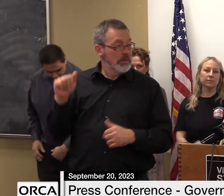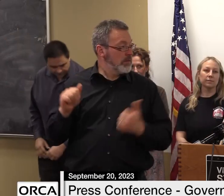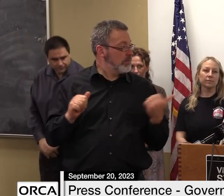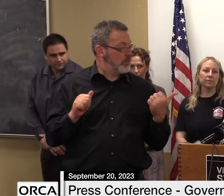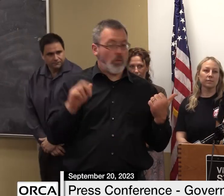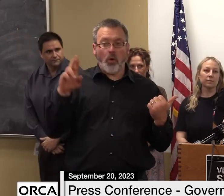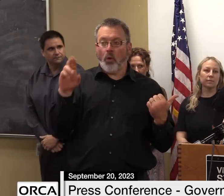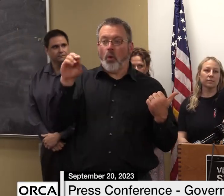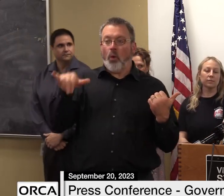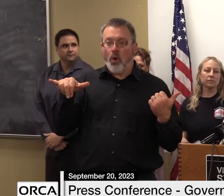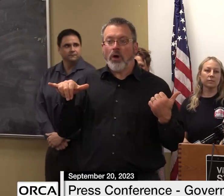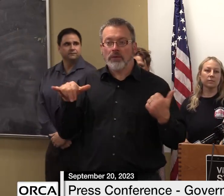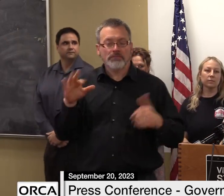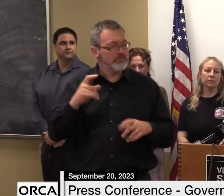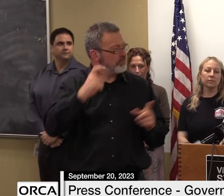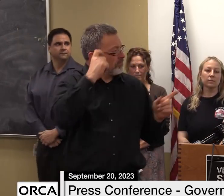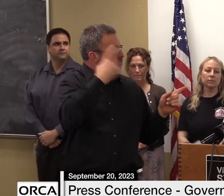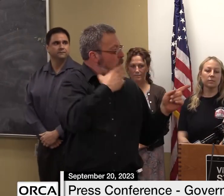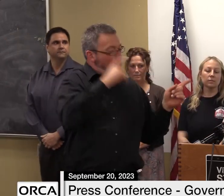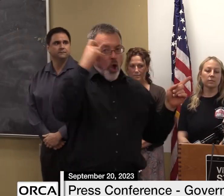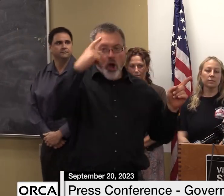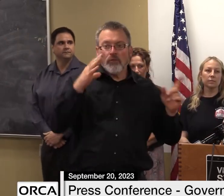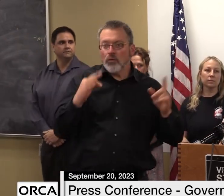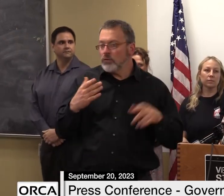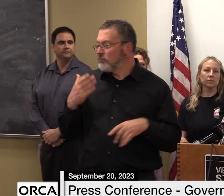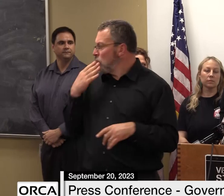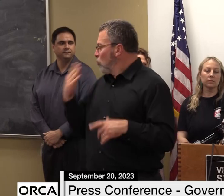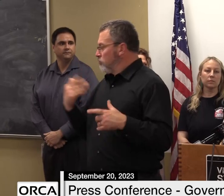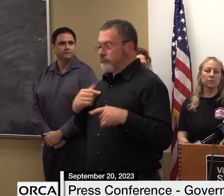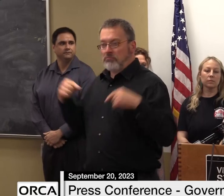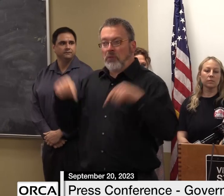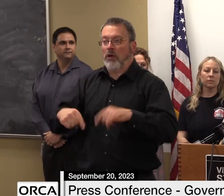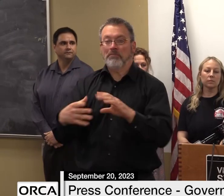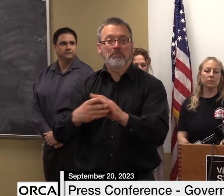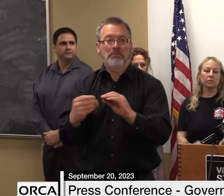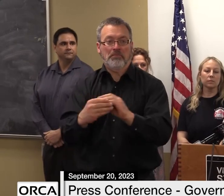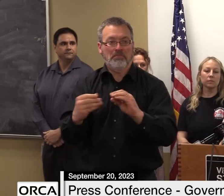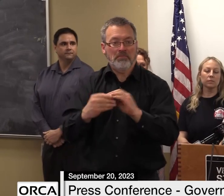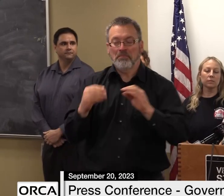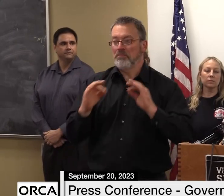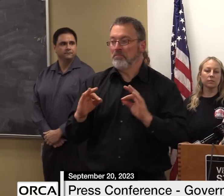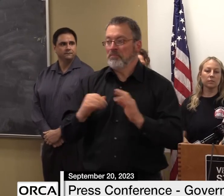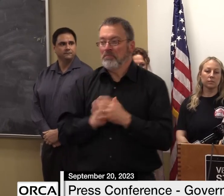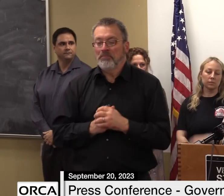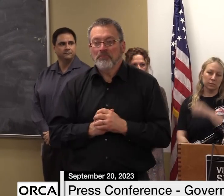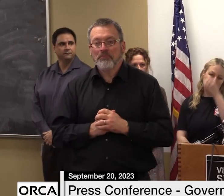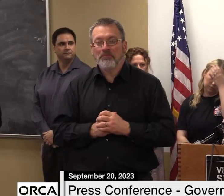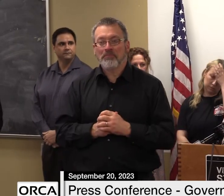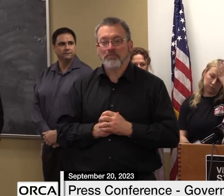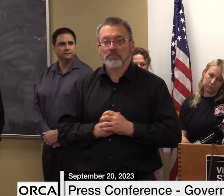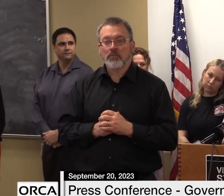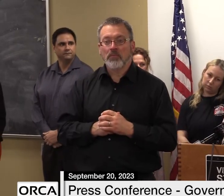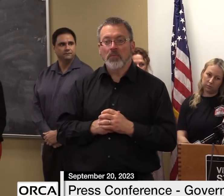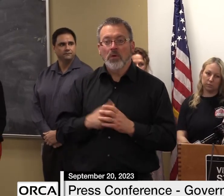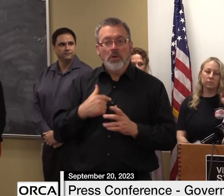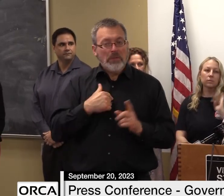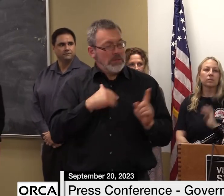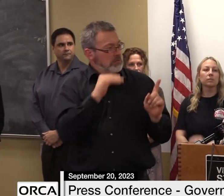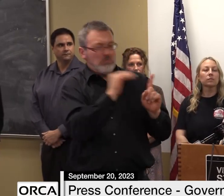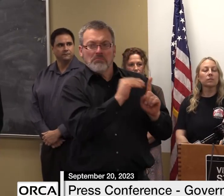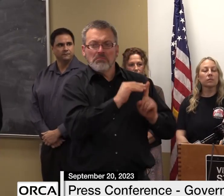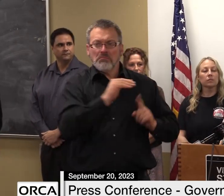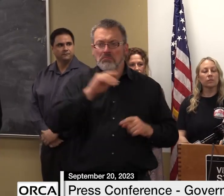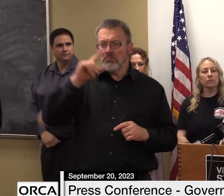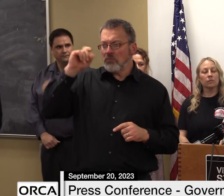Thank you, Doug. Governor, thank you so much for the opportunity to be here with you today. I asked the governor if I could have a couple minutes today just to